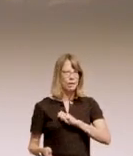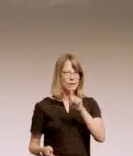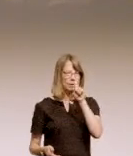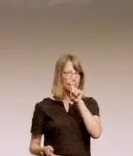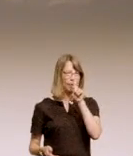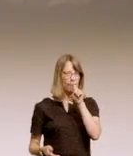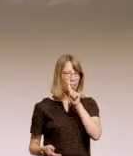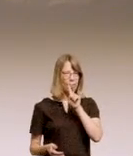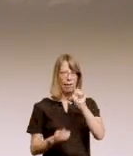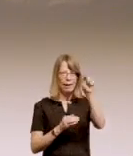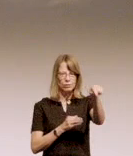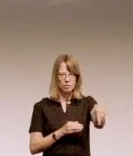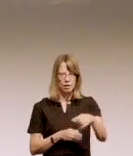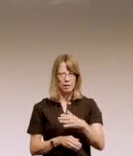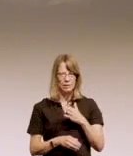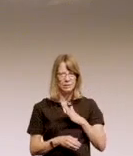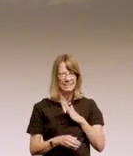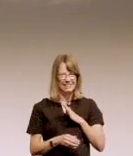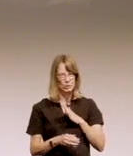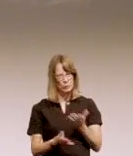very early on, have someone introduce you.